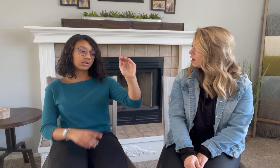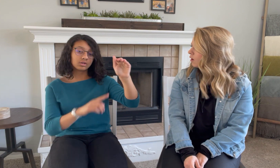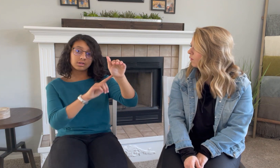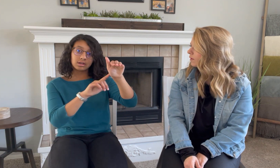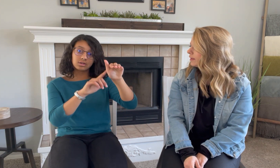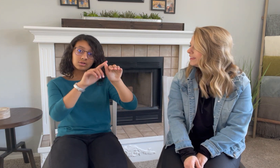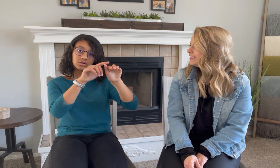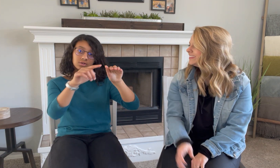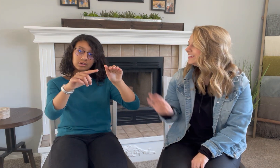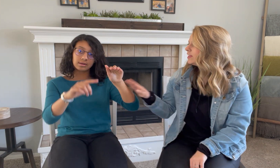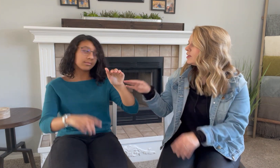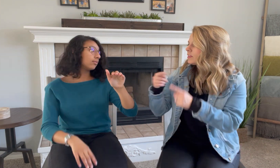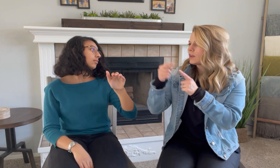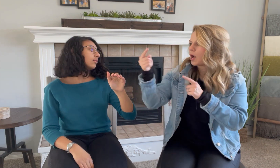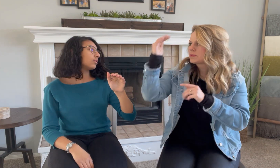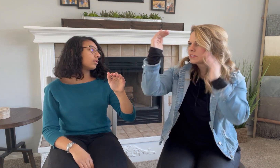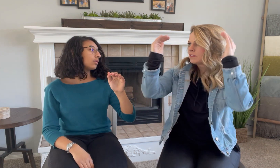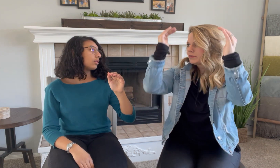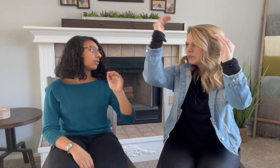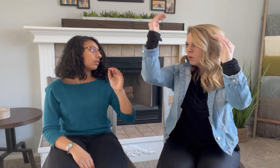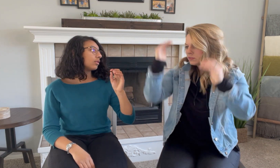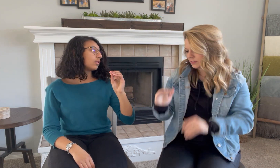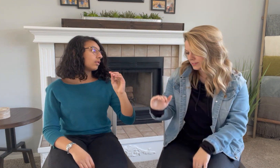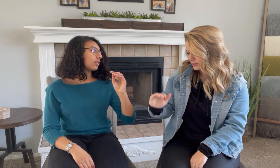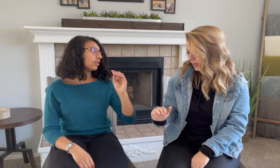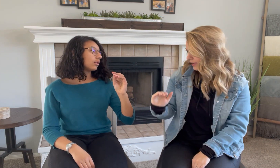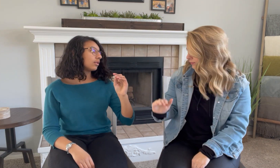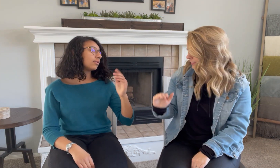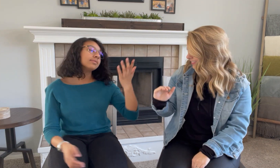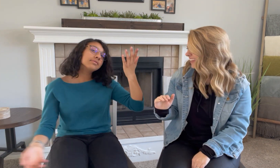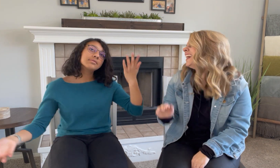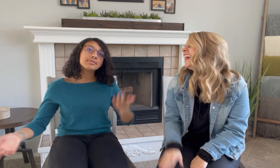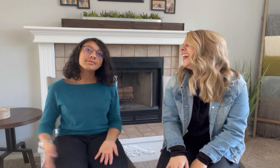So the opposite of adult, child.